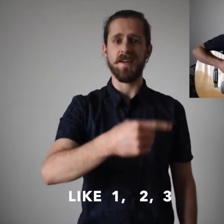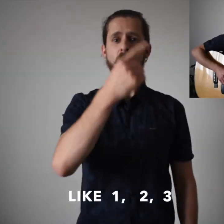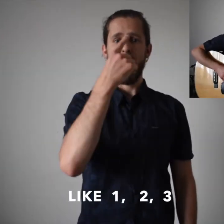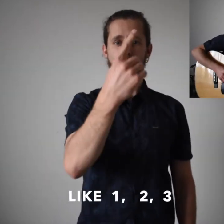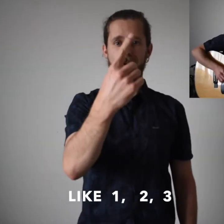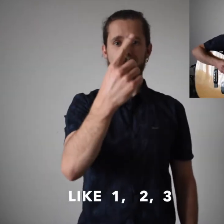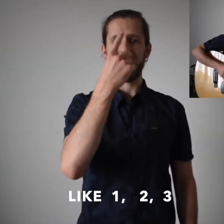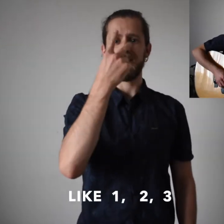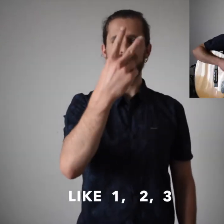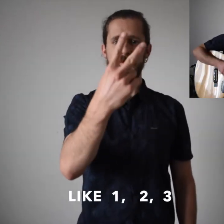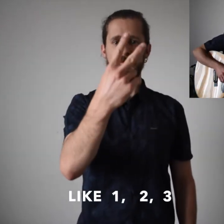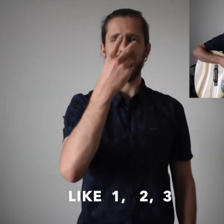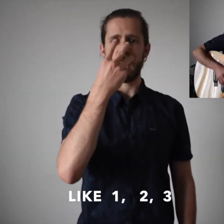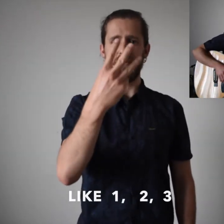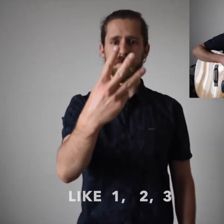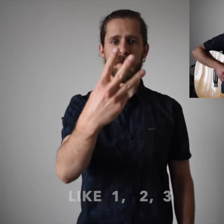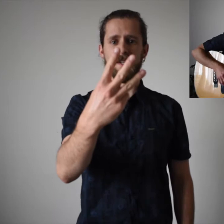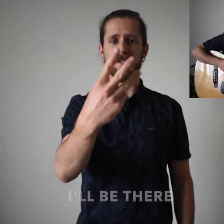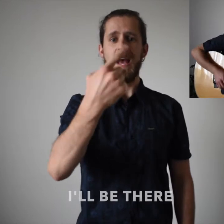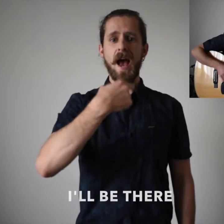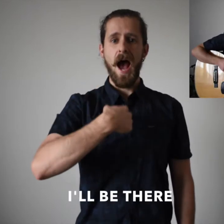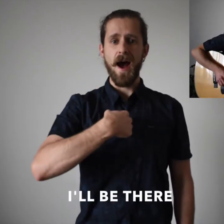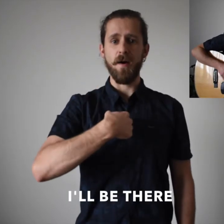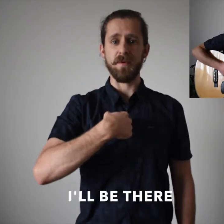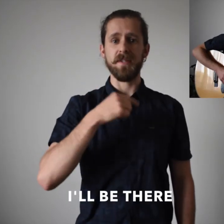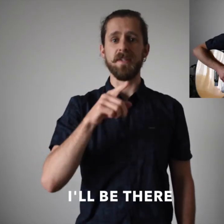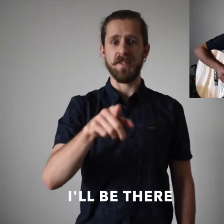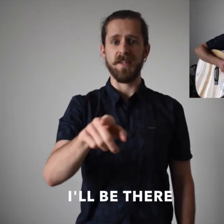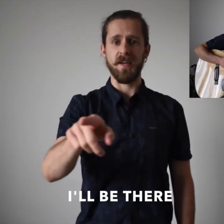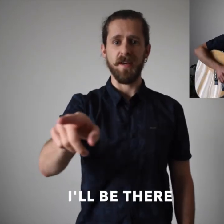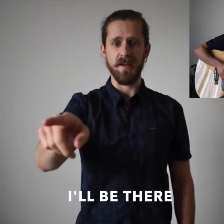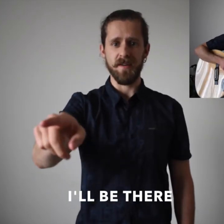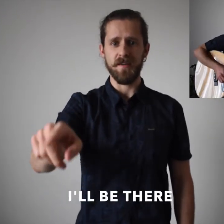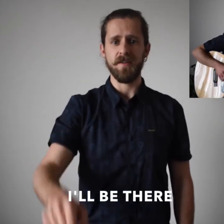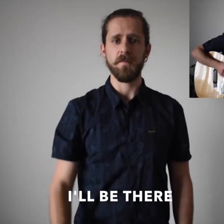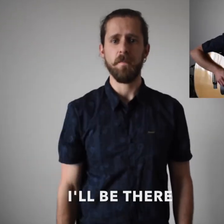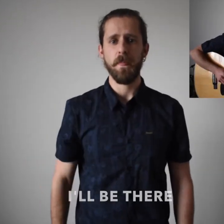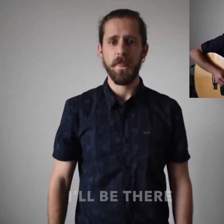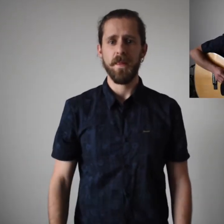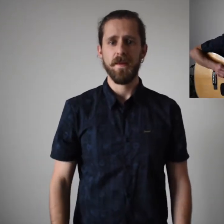like one, two, three, I'll be there.